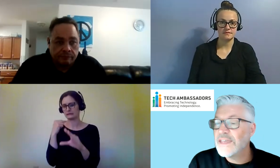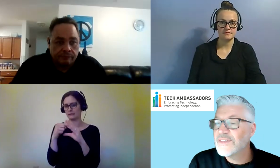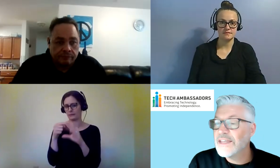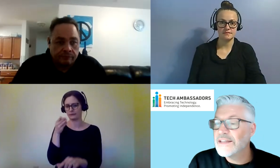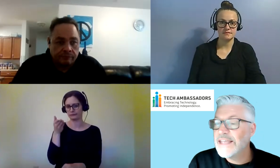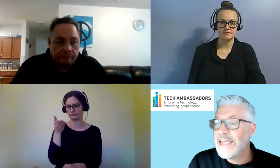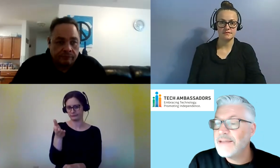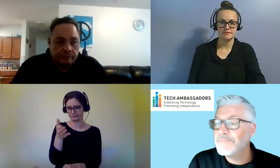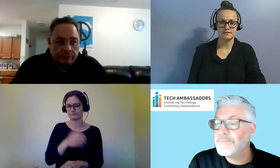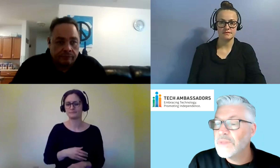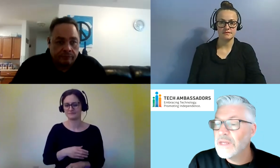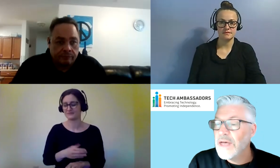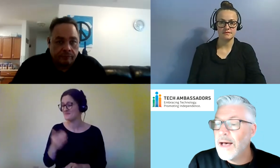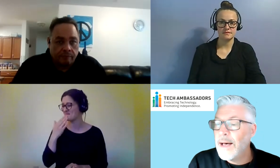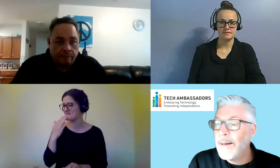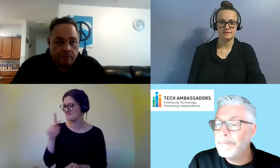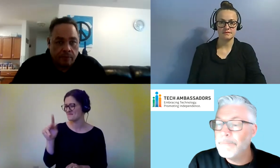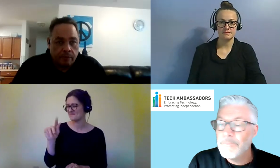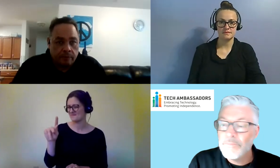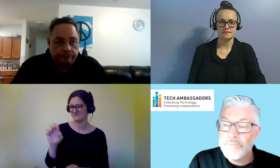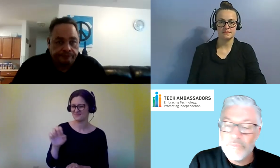So thanks again to Kate.